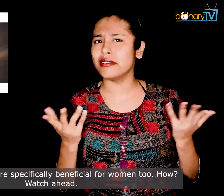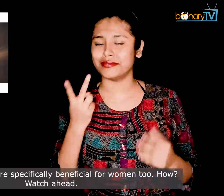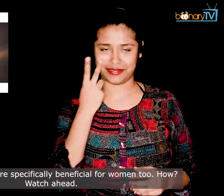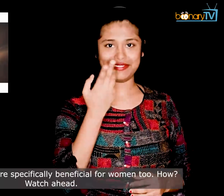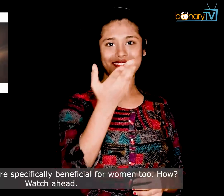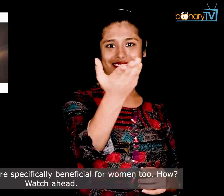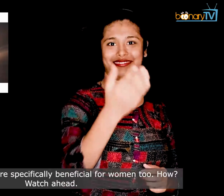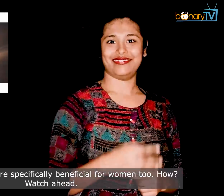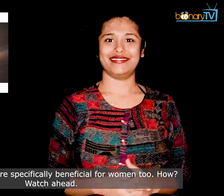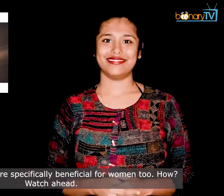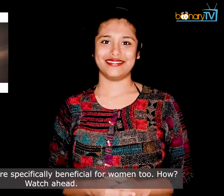Watch ahead.